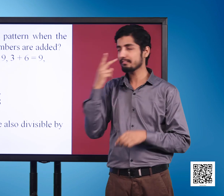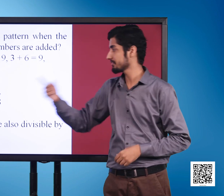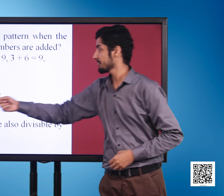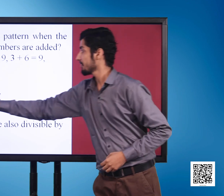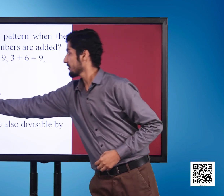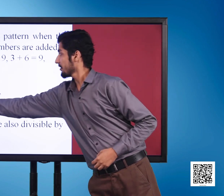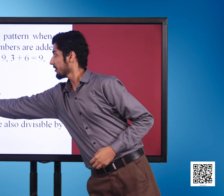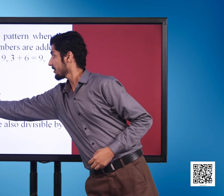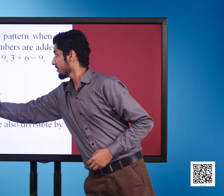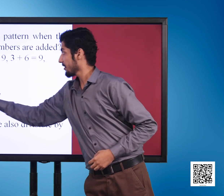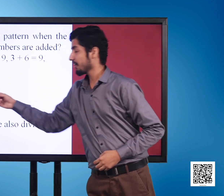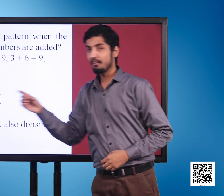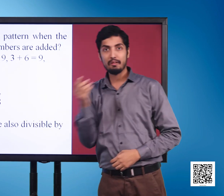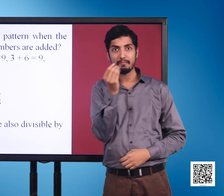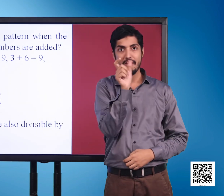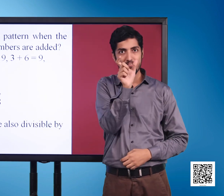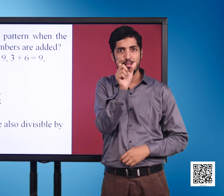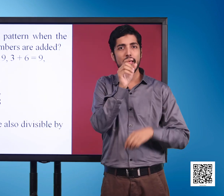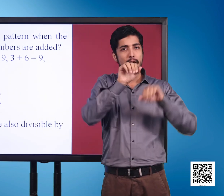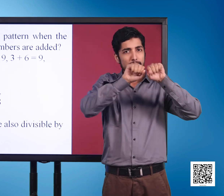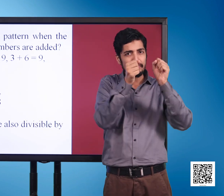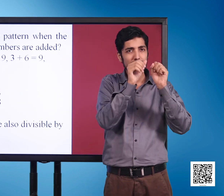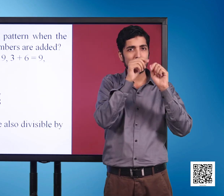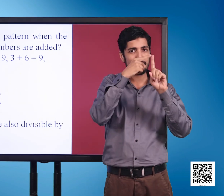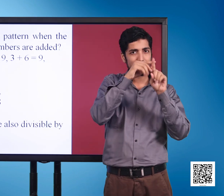4 plus 6 plus 0 plus 8 is equal to 18.